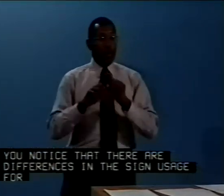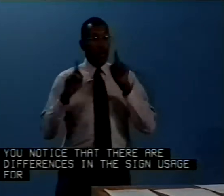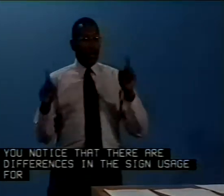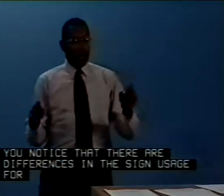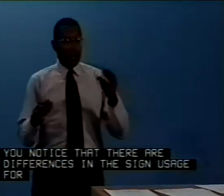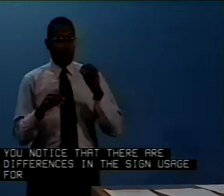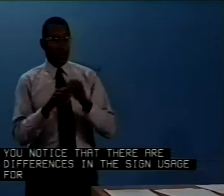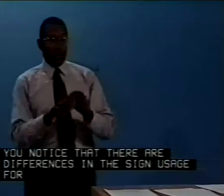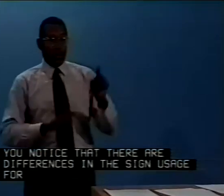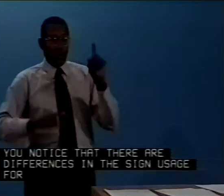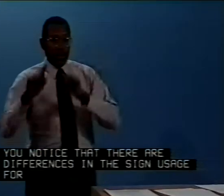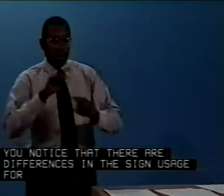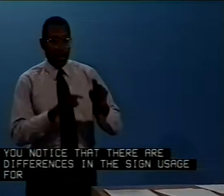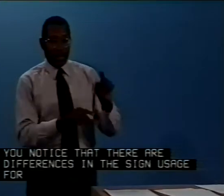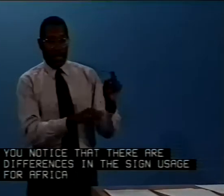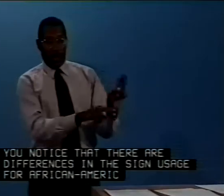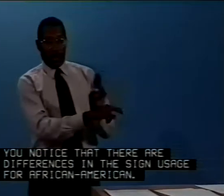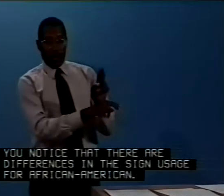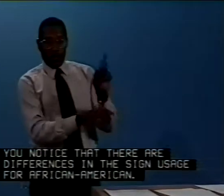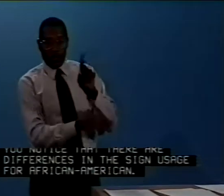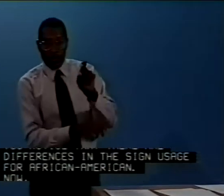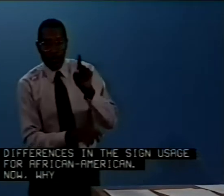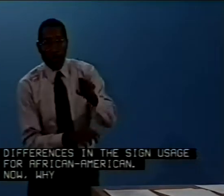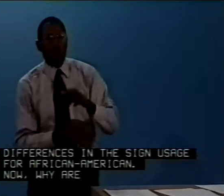Now, why are these differences in the signs?